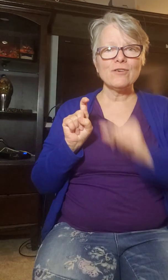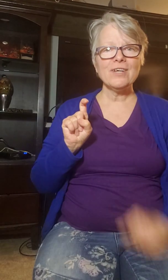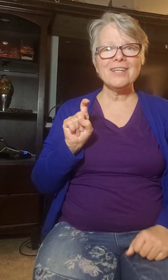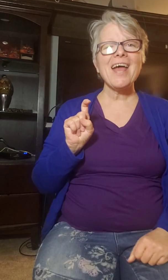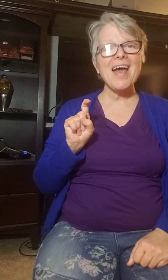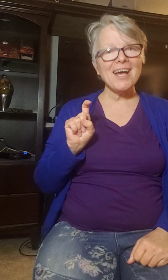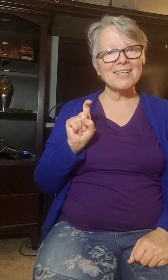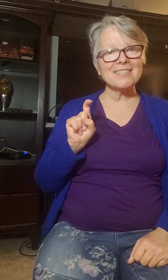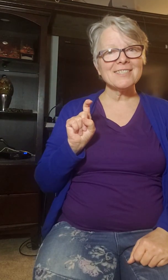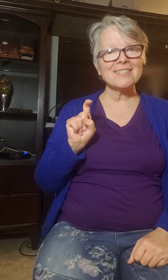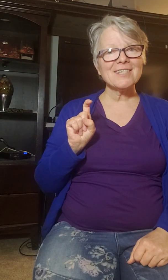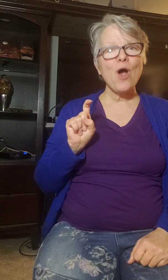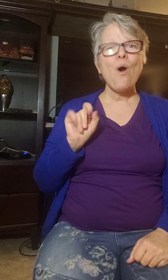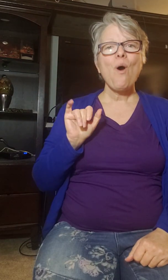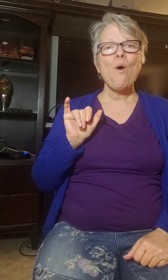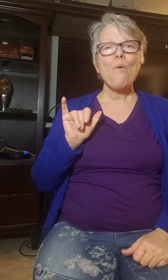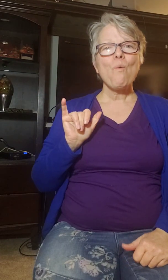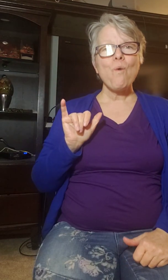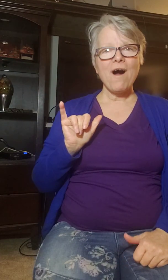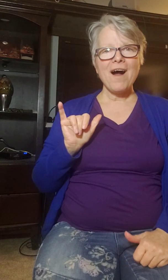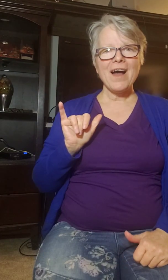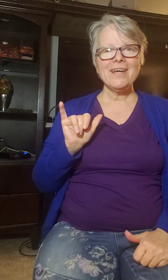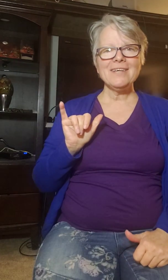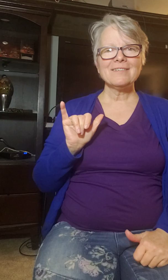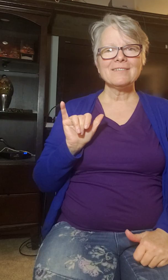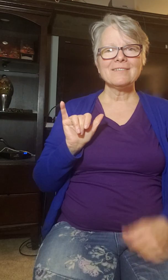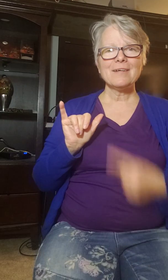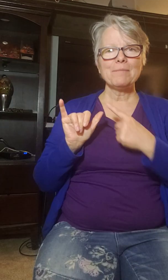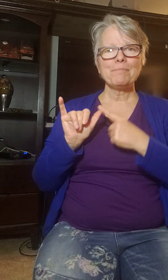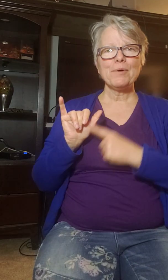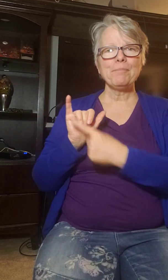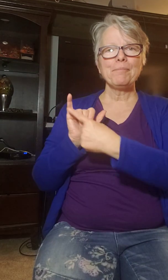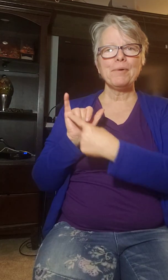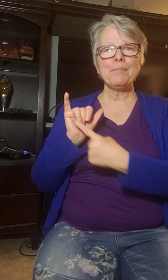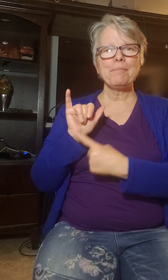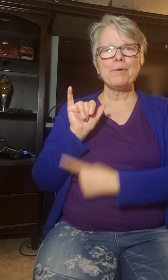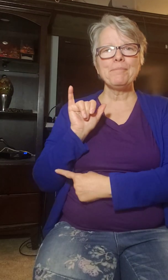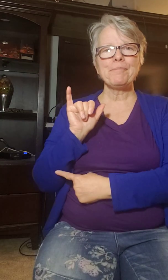it, X. Y, bump, bump, bump.